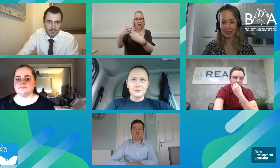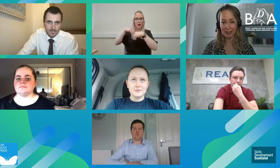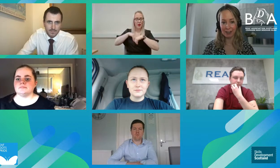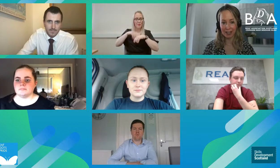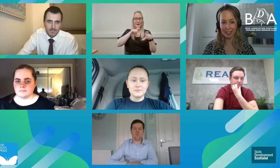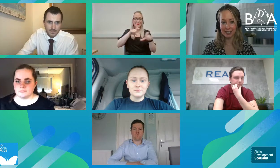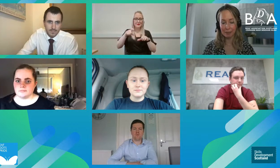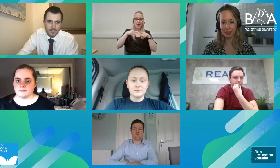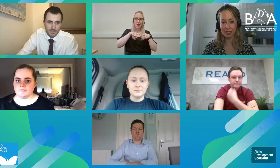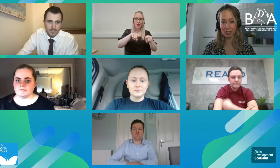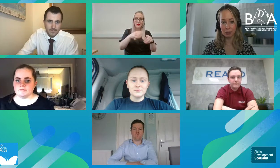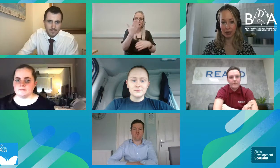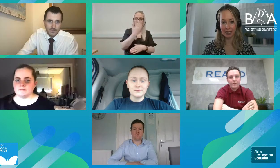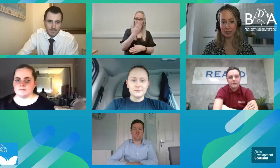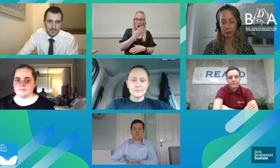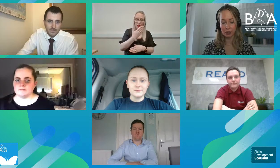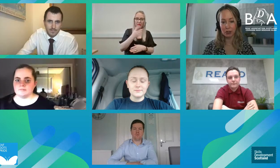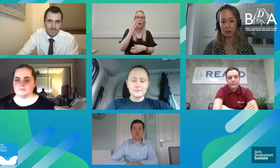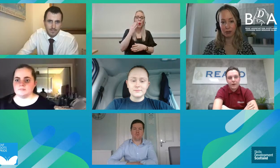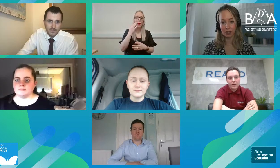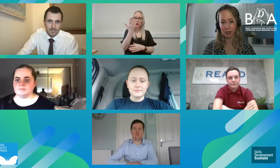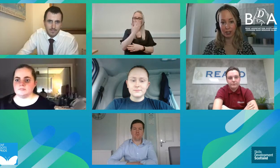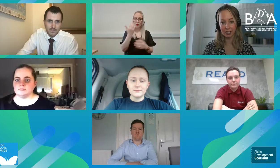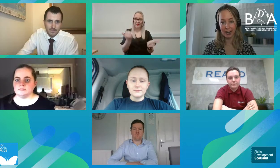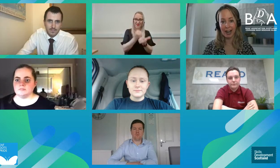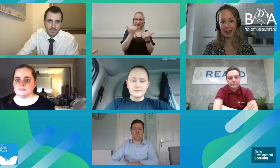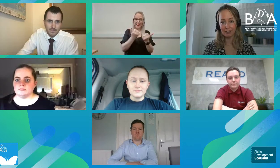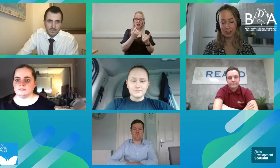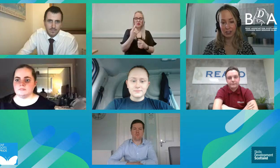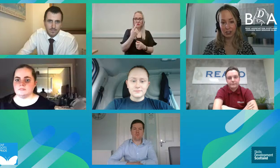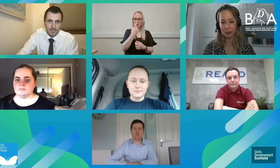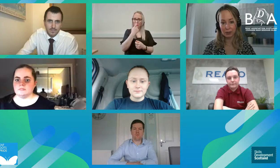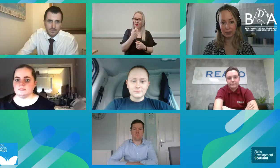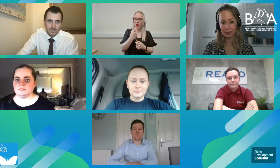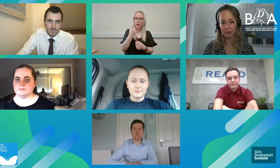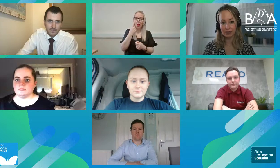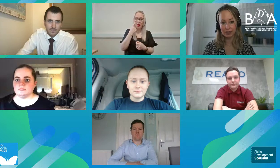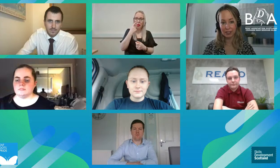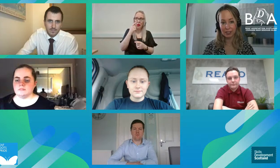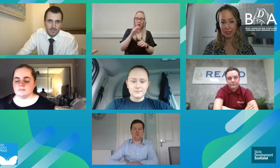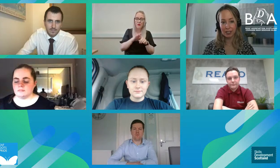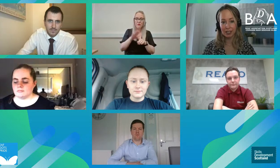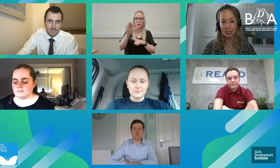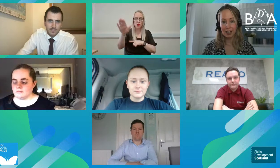find out if it is something that you would like to pursue further after school.